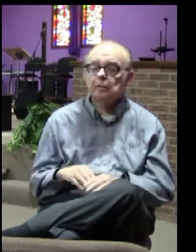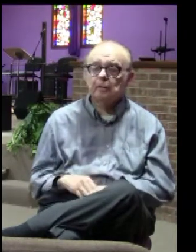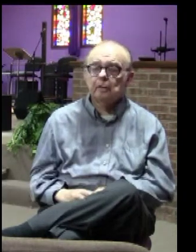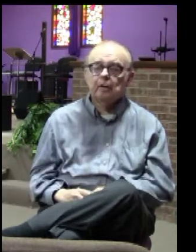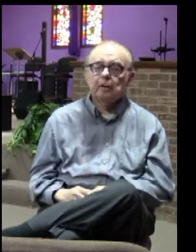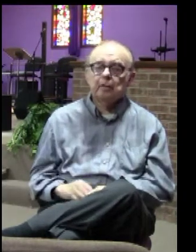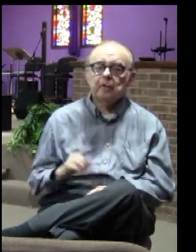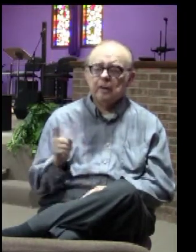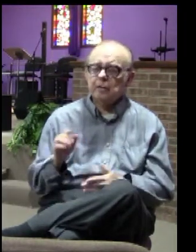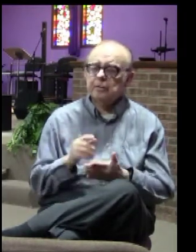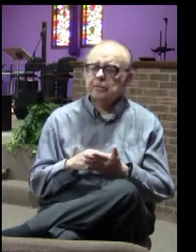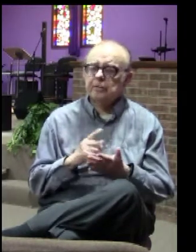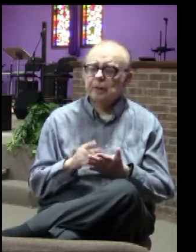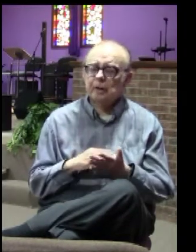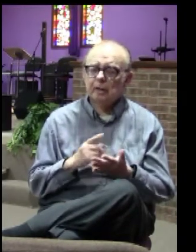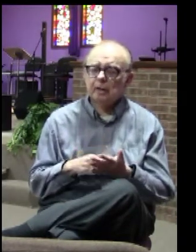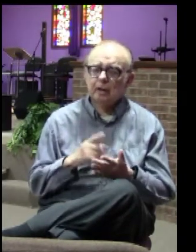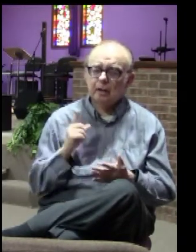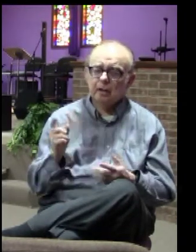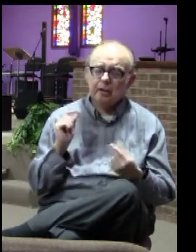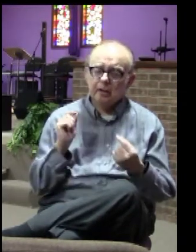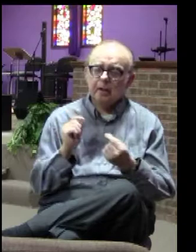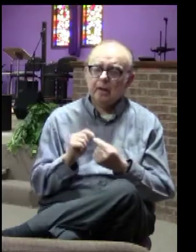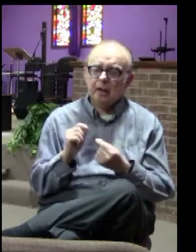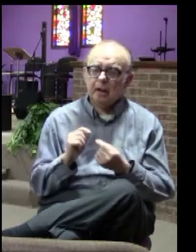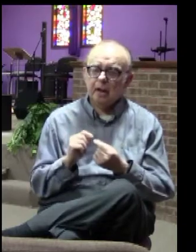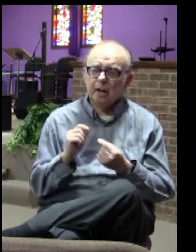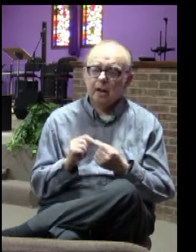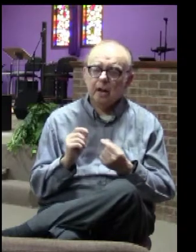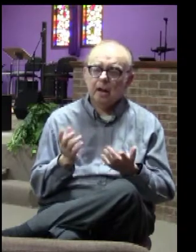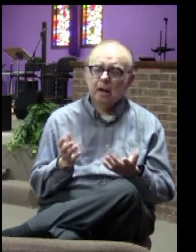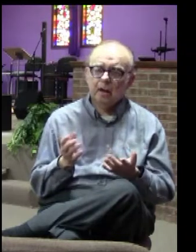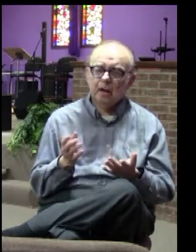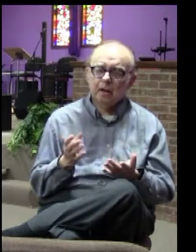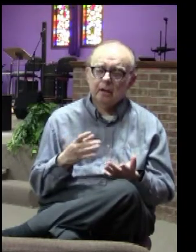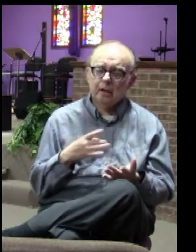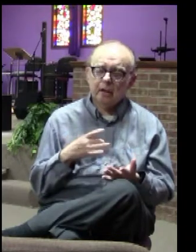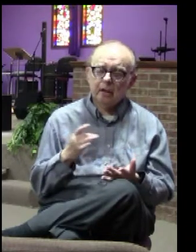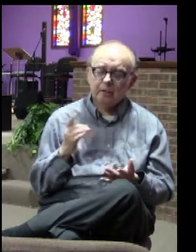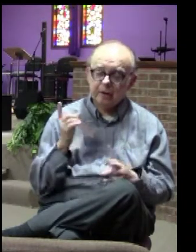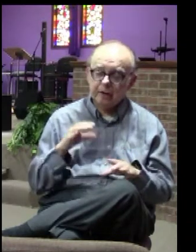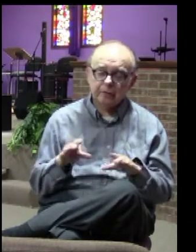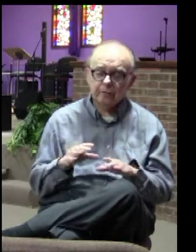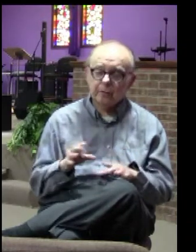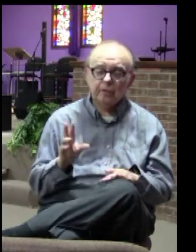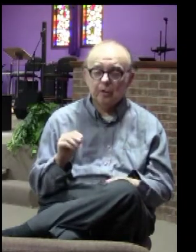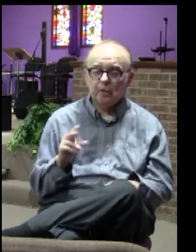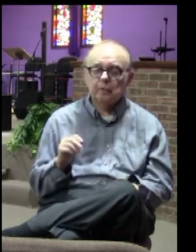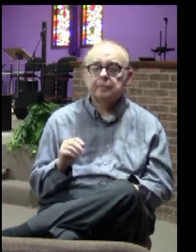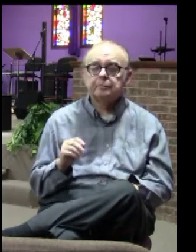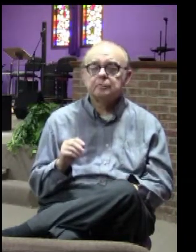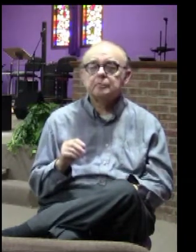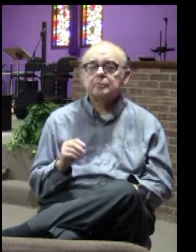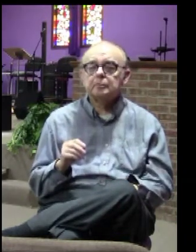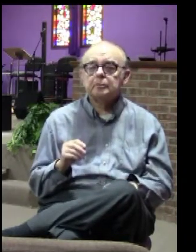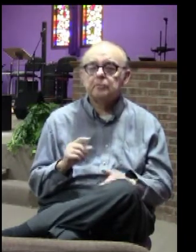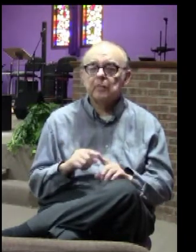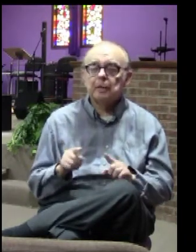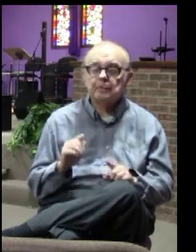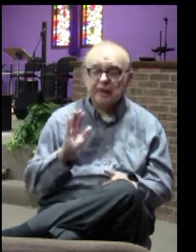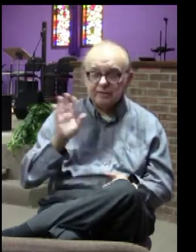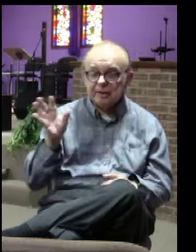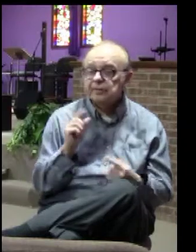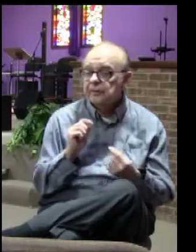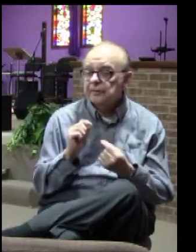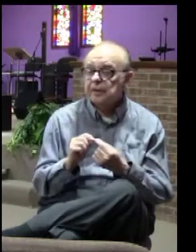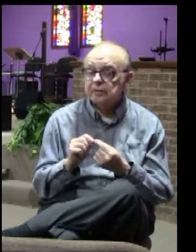And there are some times that his vengeance, you look back on it, and do you like what he's doing? No. But that's